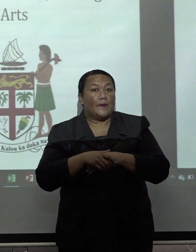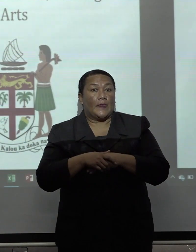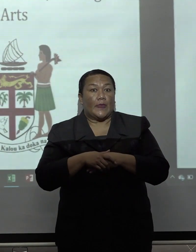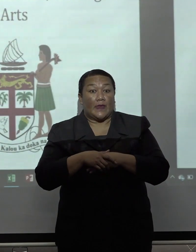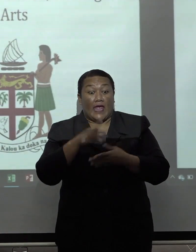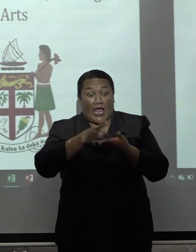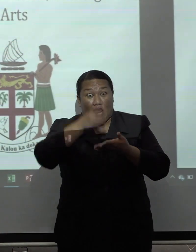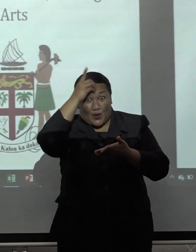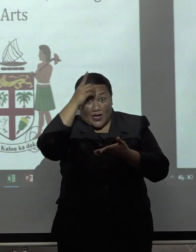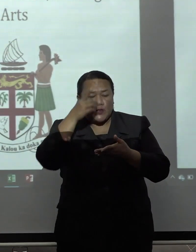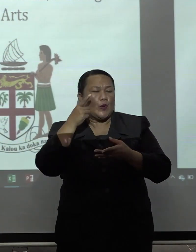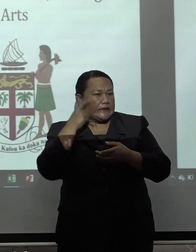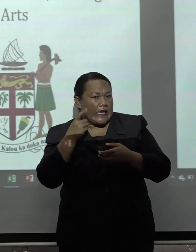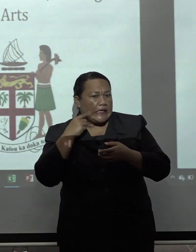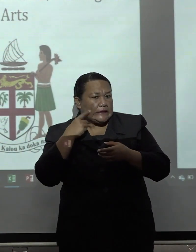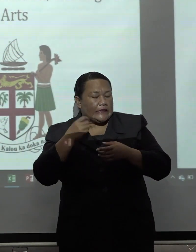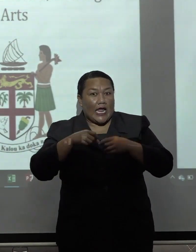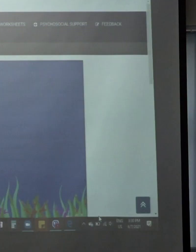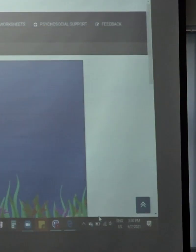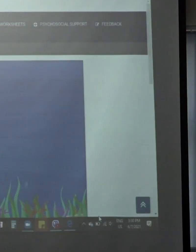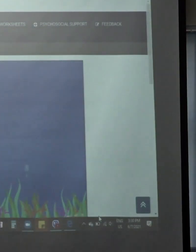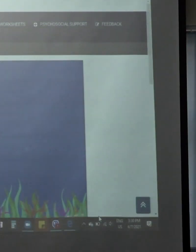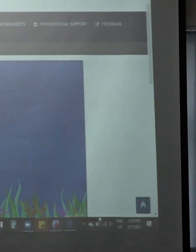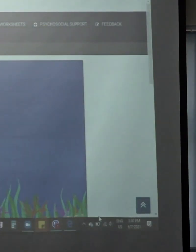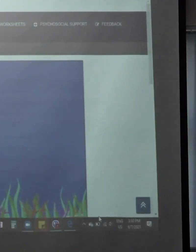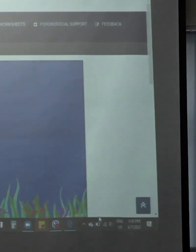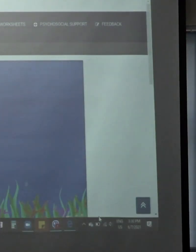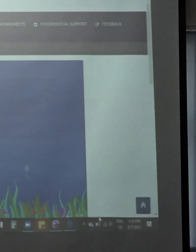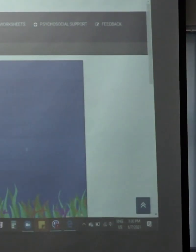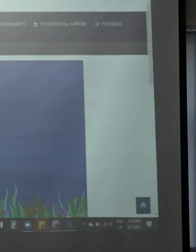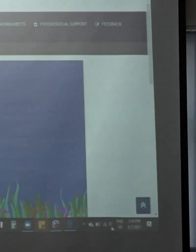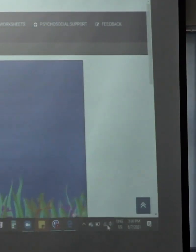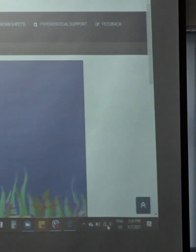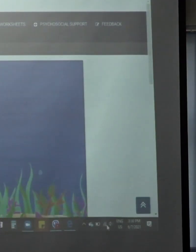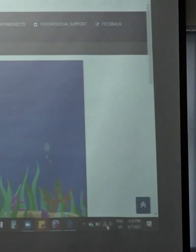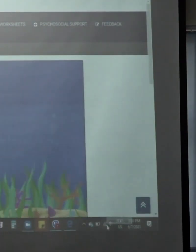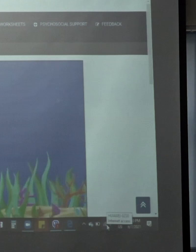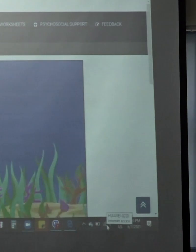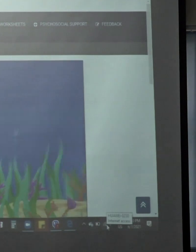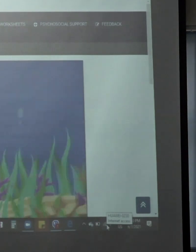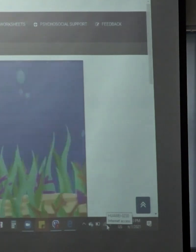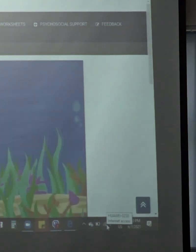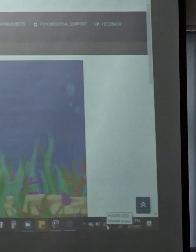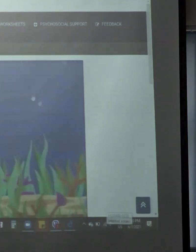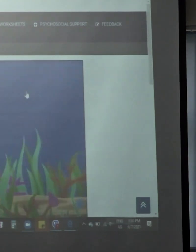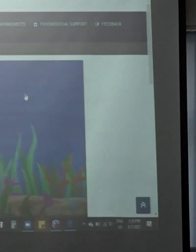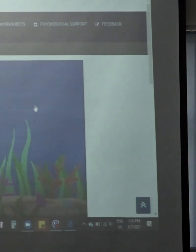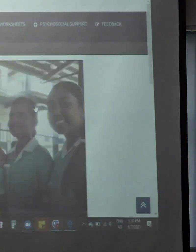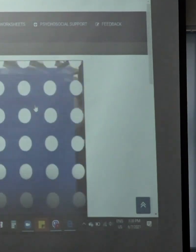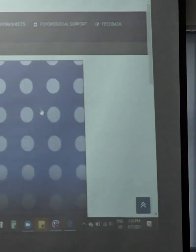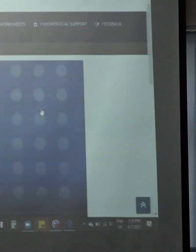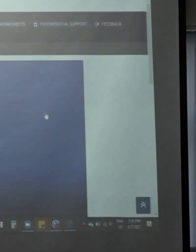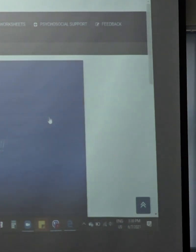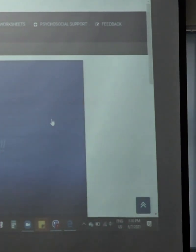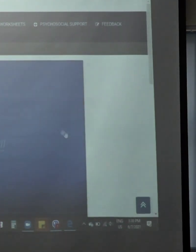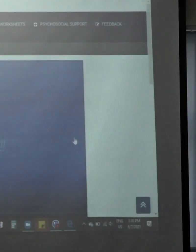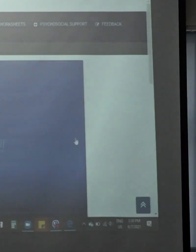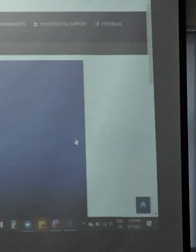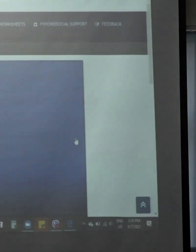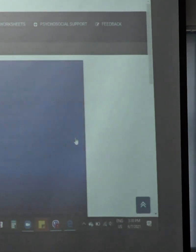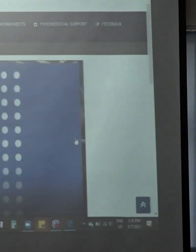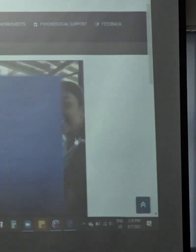education system operates. The Learning Hub portal is developed and will be hosted by Telecom Fiji